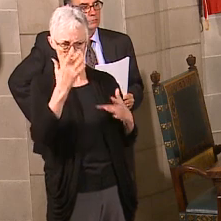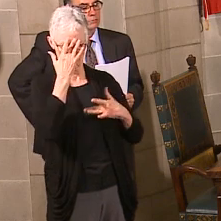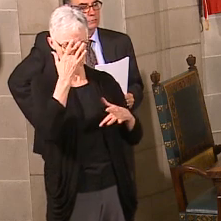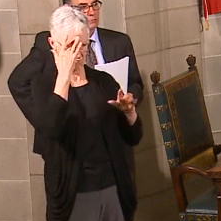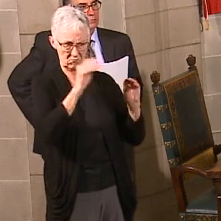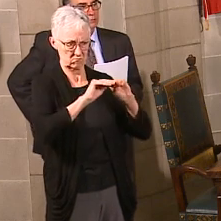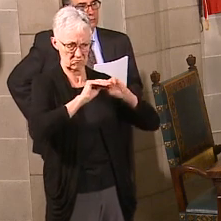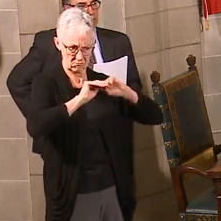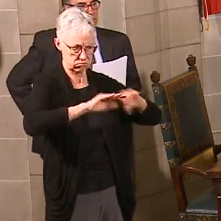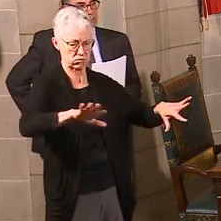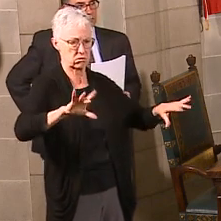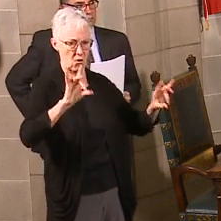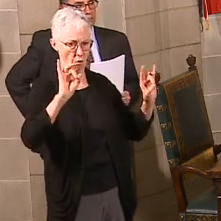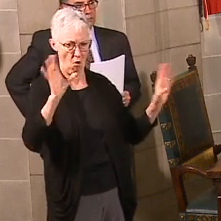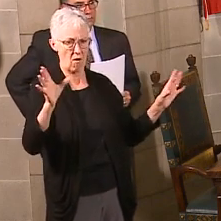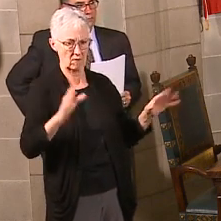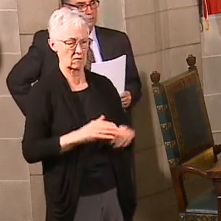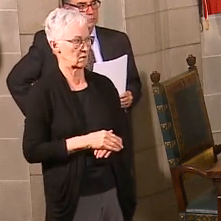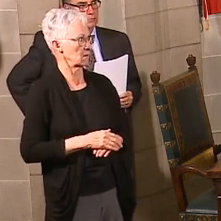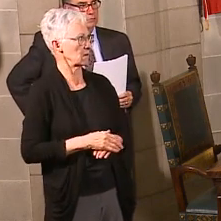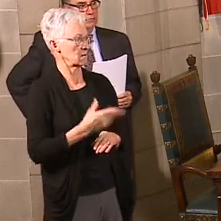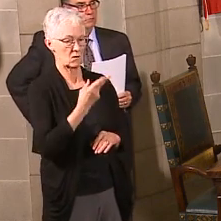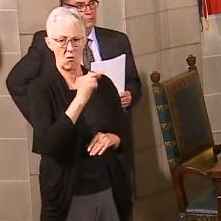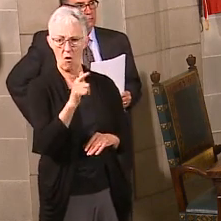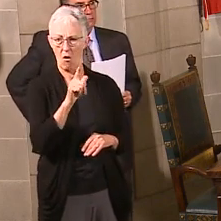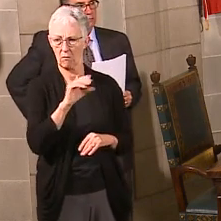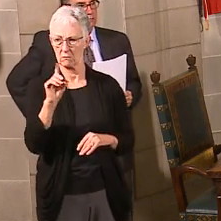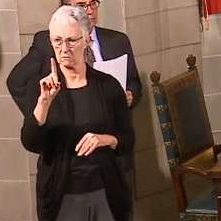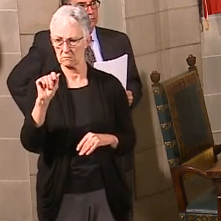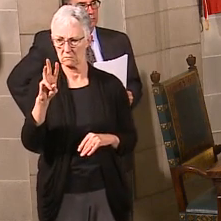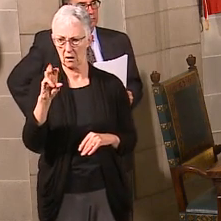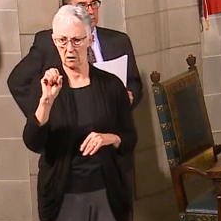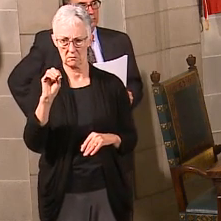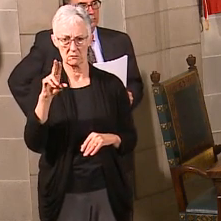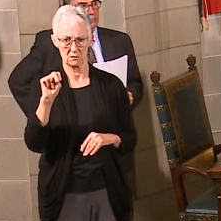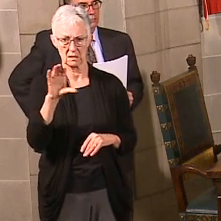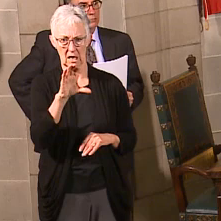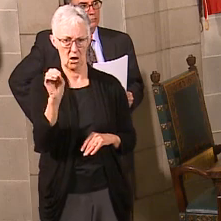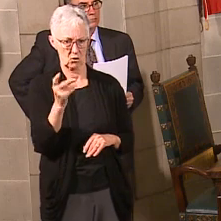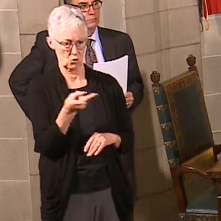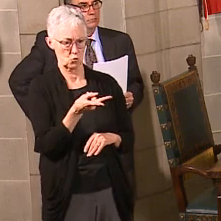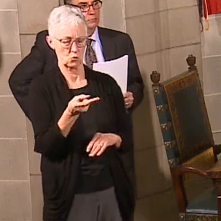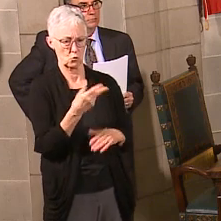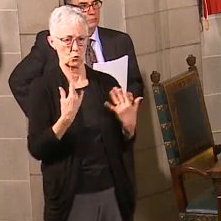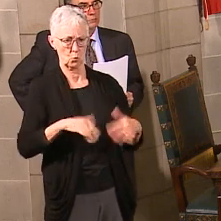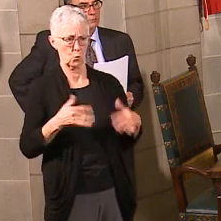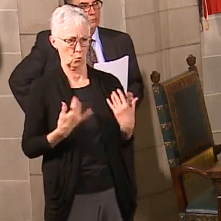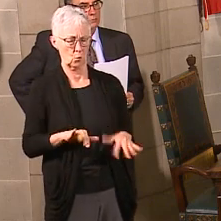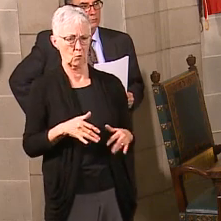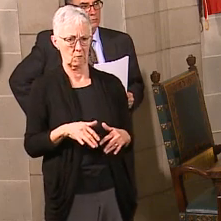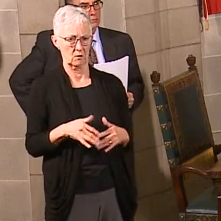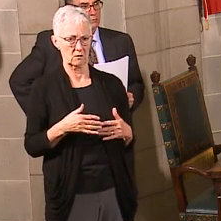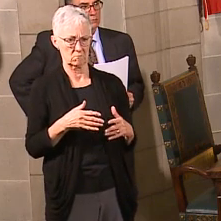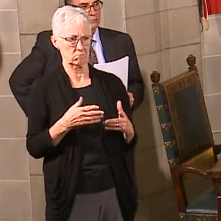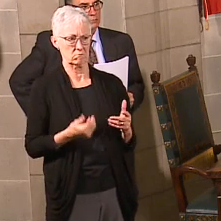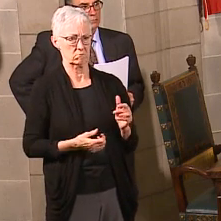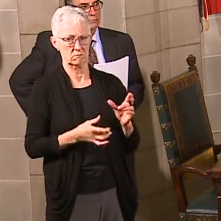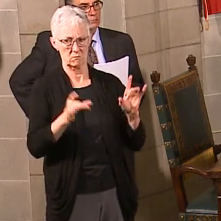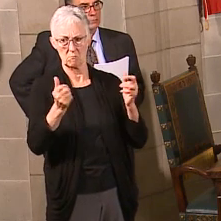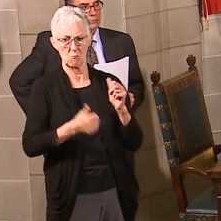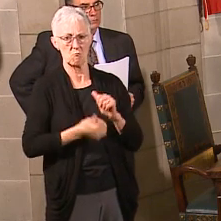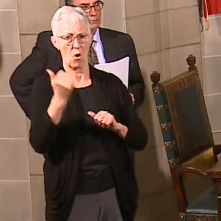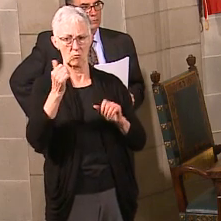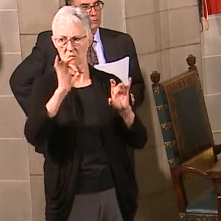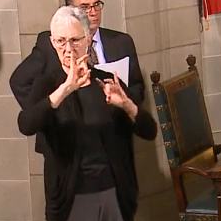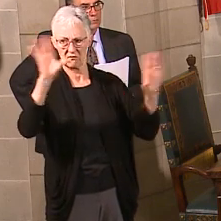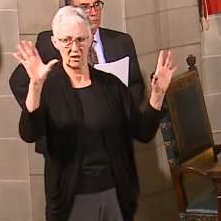exactly right, we have seen that Hall and Dawson County are the kind of the hotspots we have here in the state. Of the testing that we came back